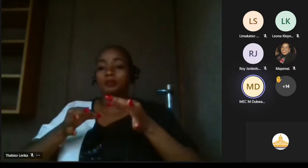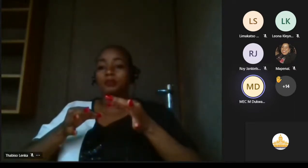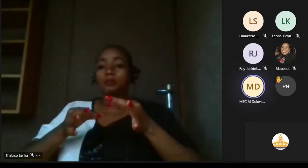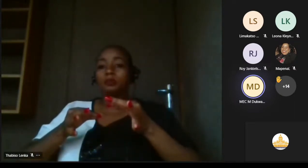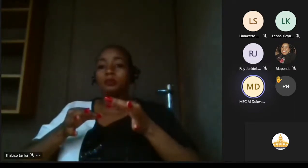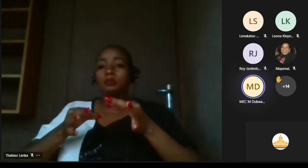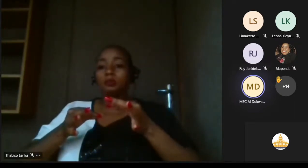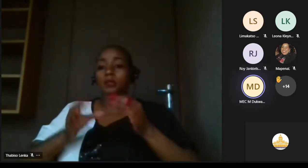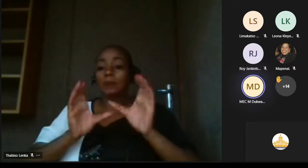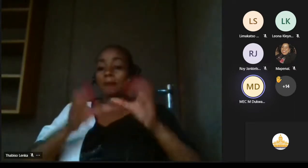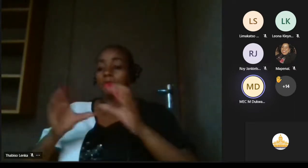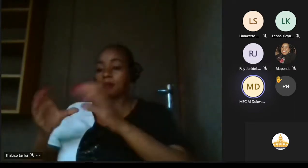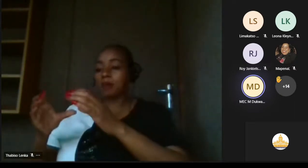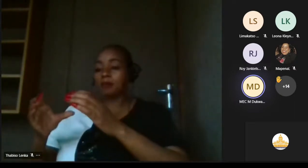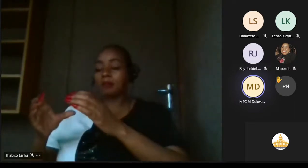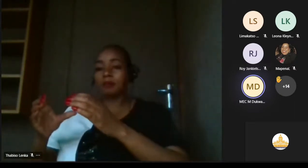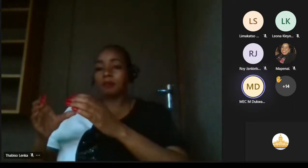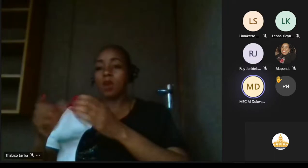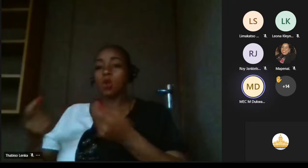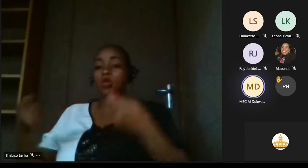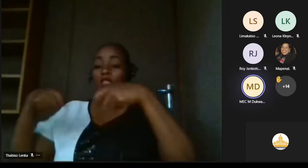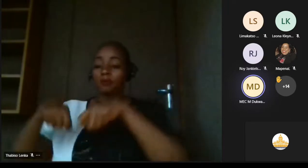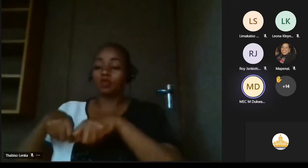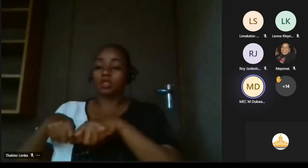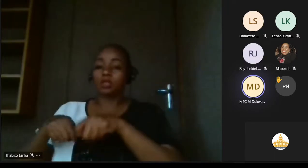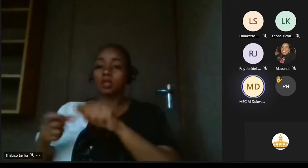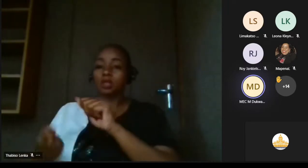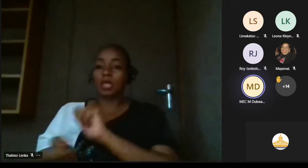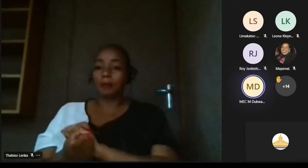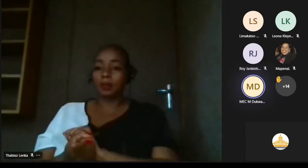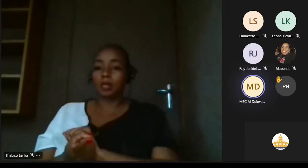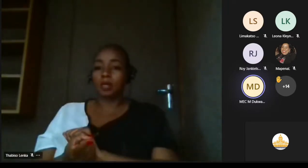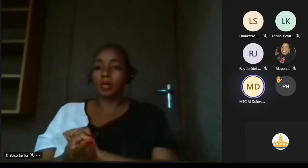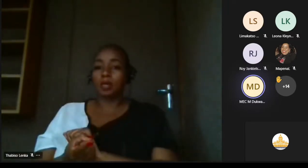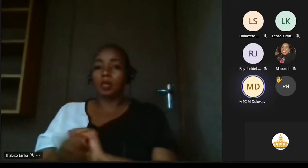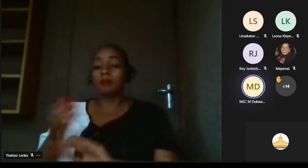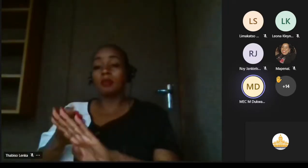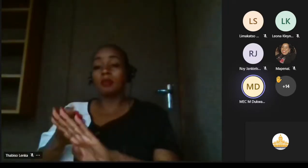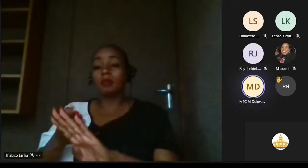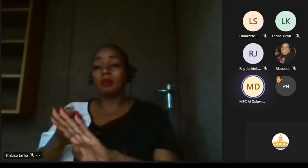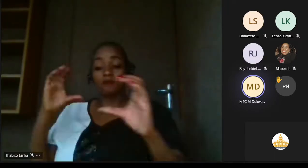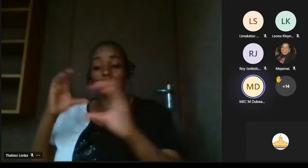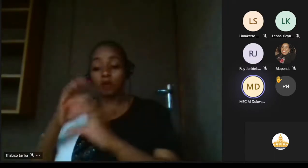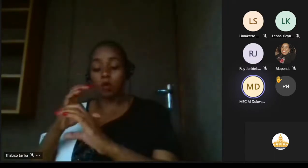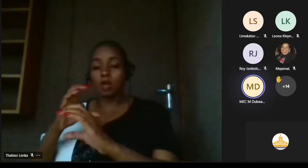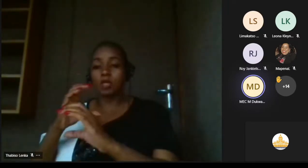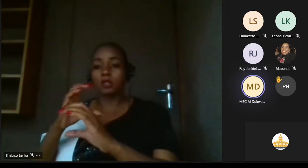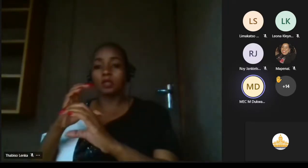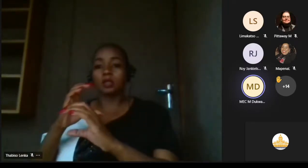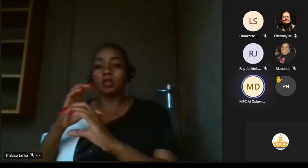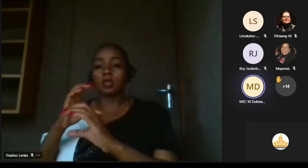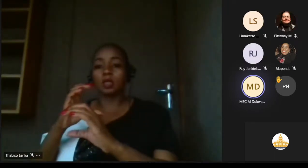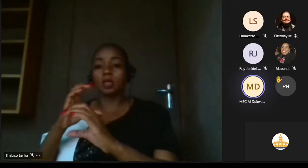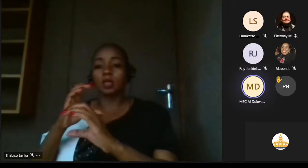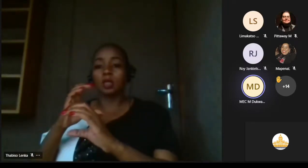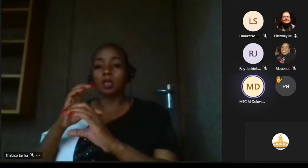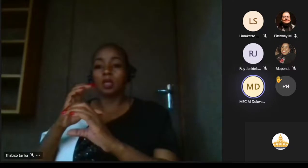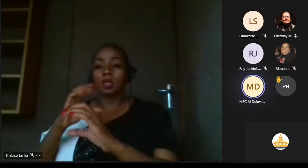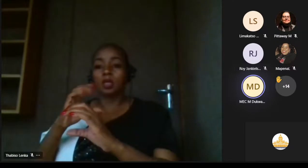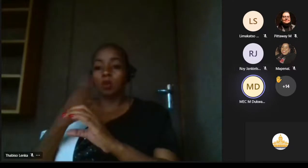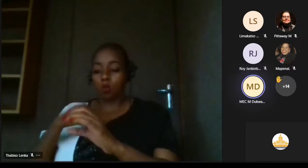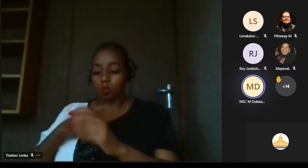legislature. There are points of convergence that relate to areas of focus that need to be strengthened to turn things around. We